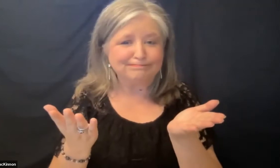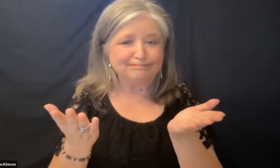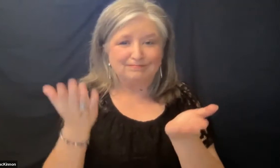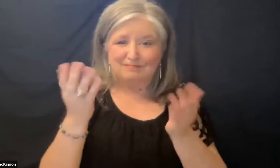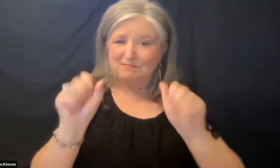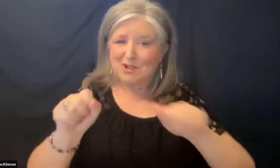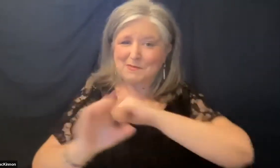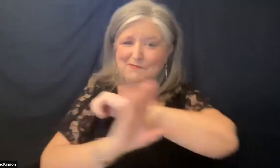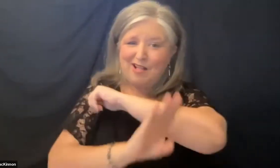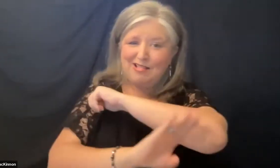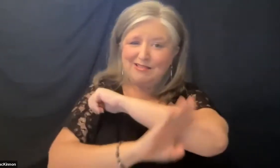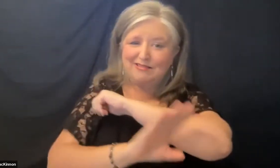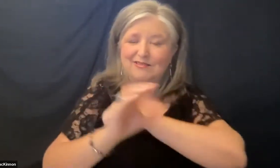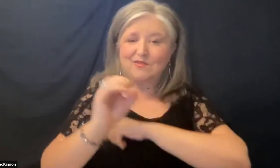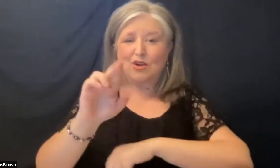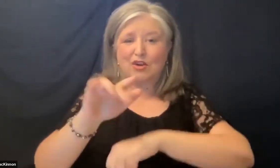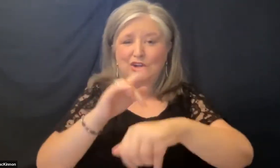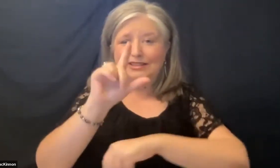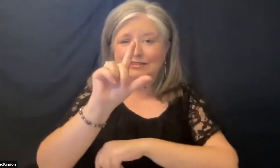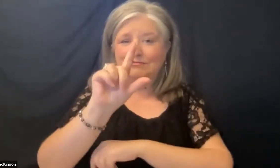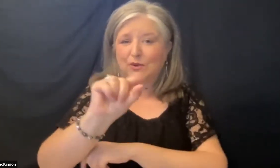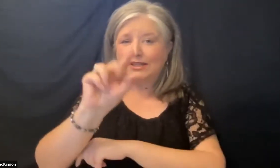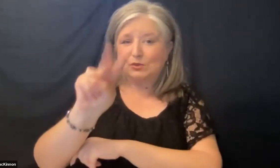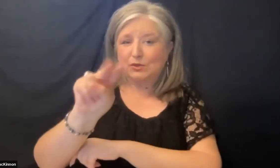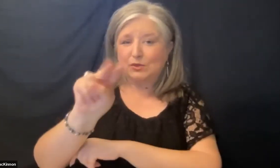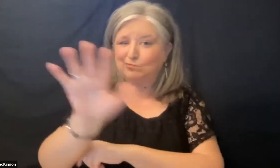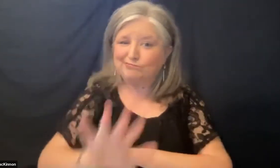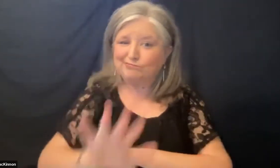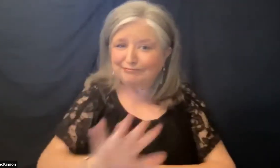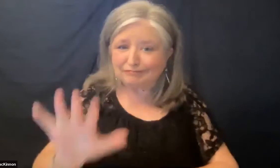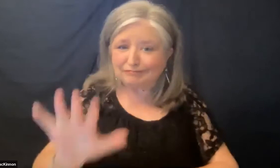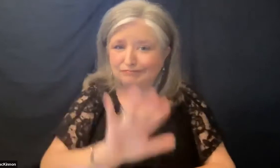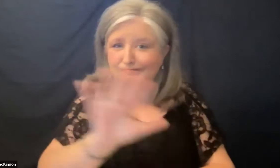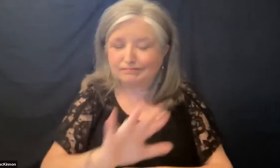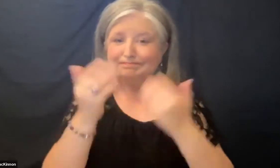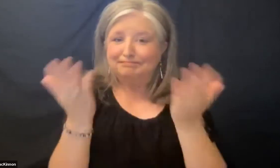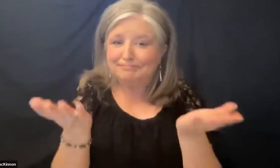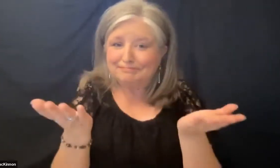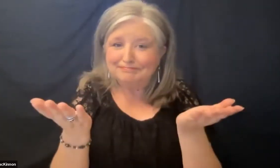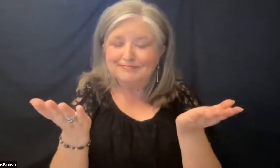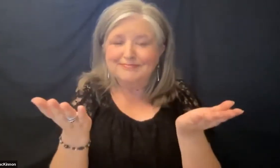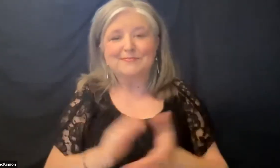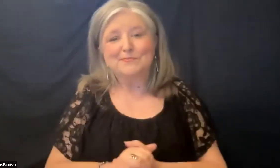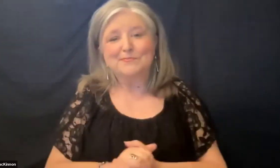stages again? It's possible it won't be until fall of 2022.